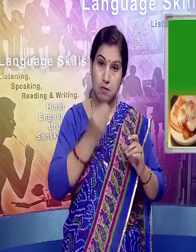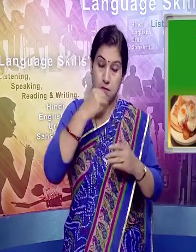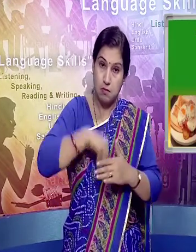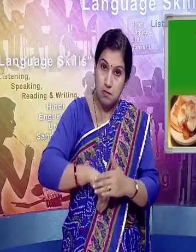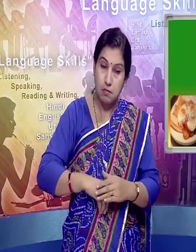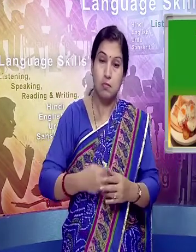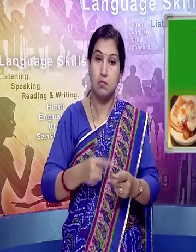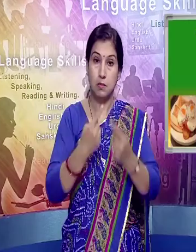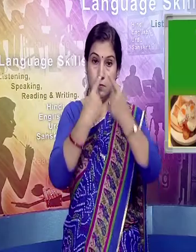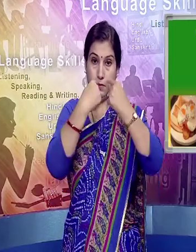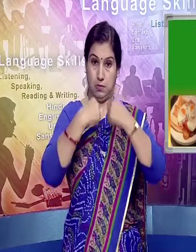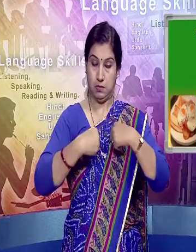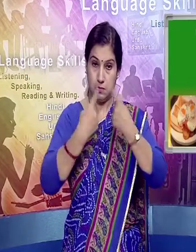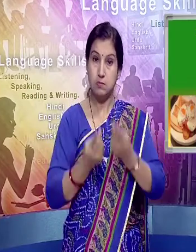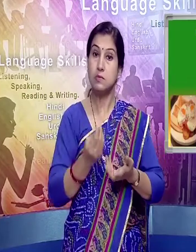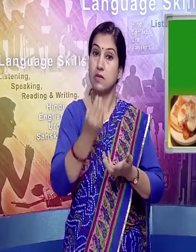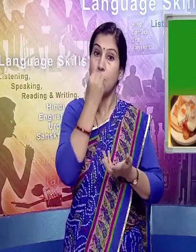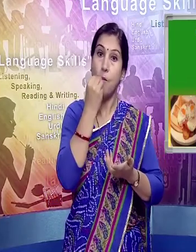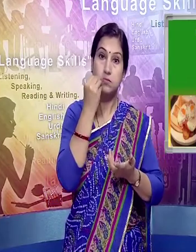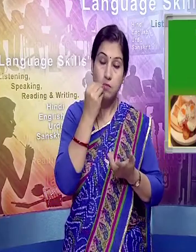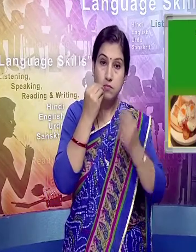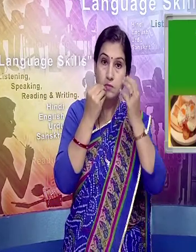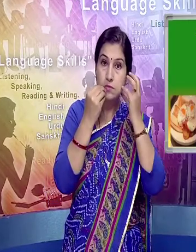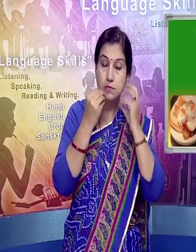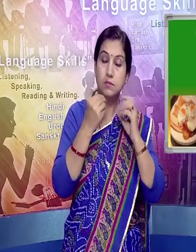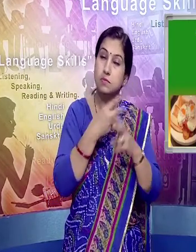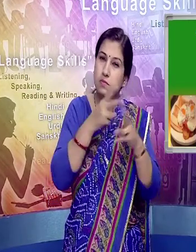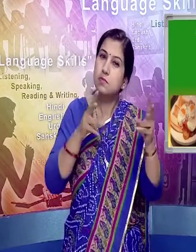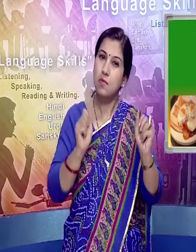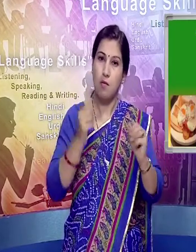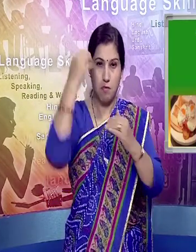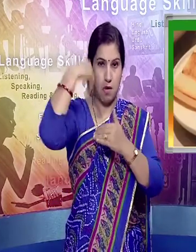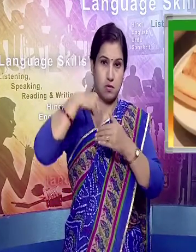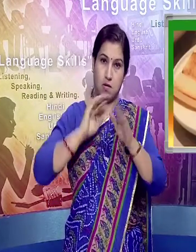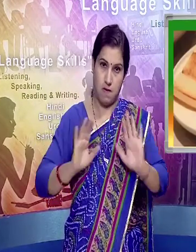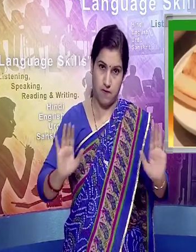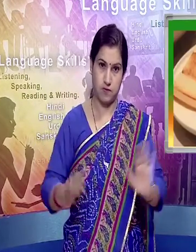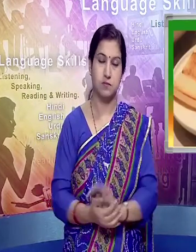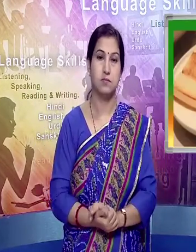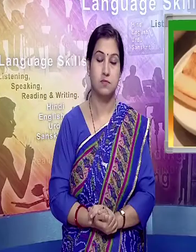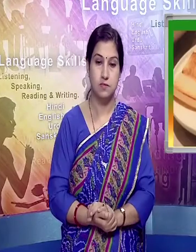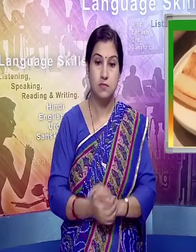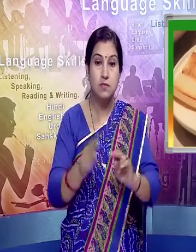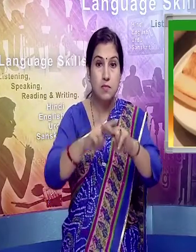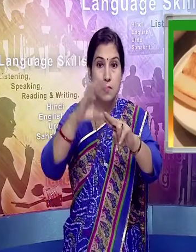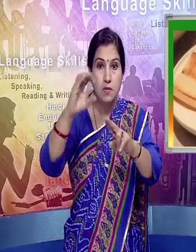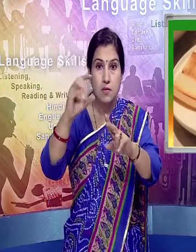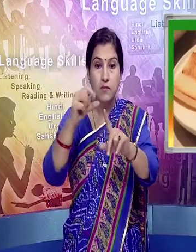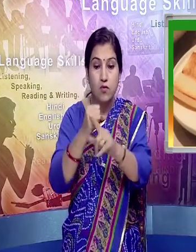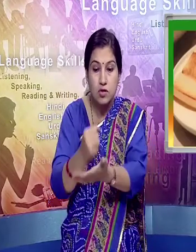breathing, eating, etc. Food support growth and